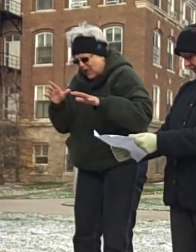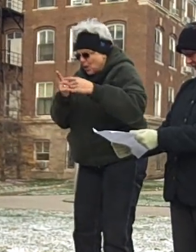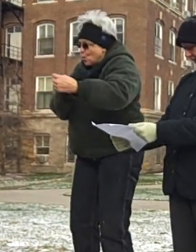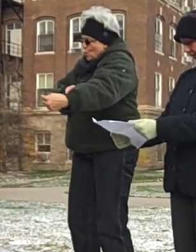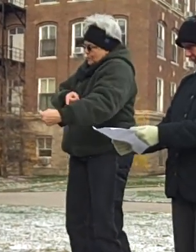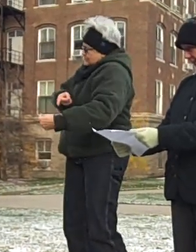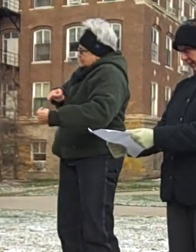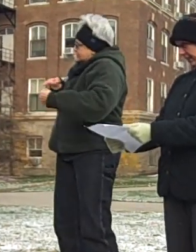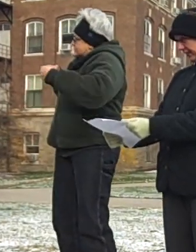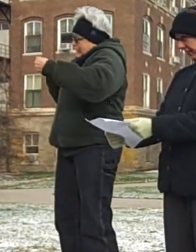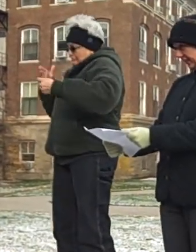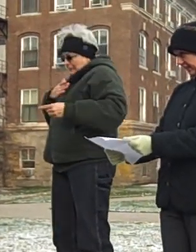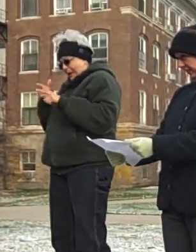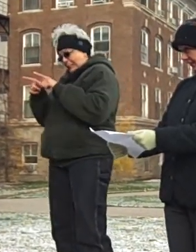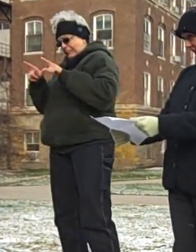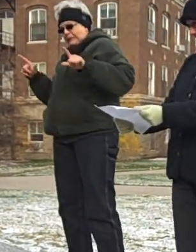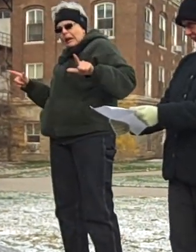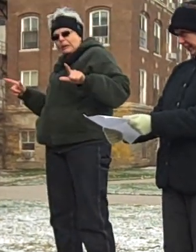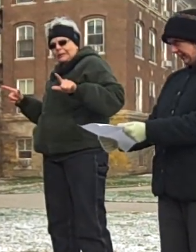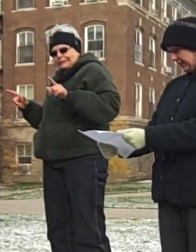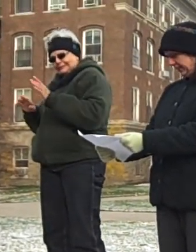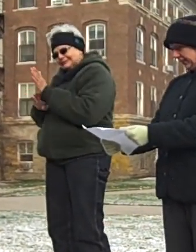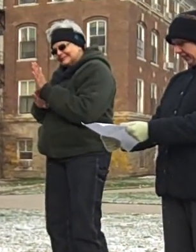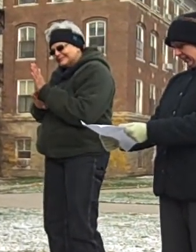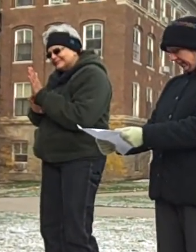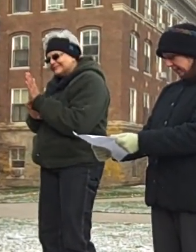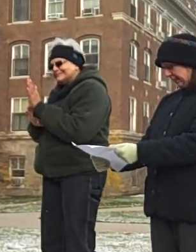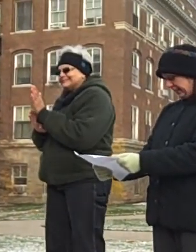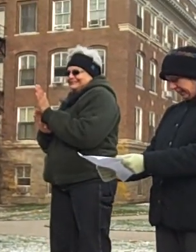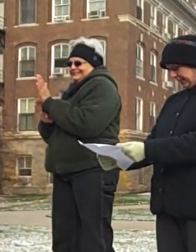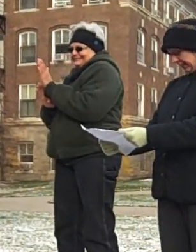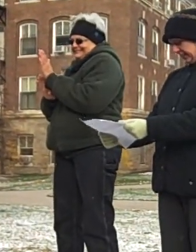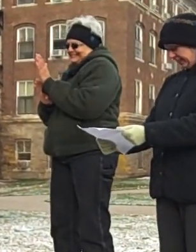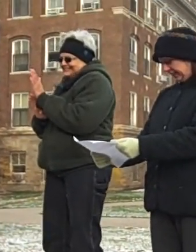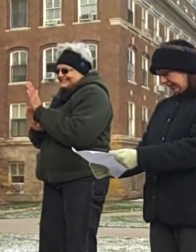me how to sign, and it was a struggle at first. My